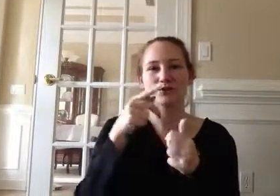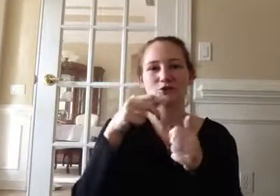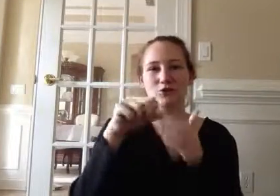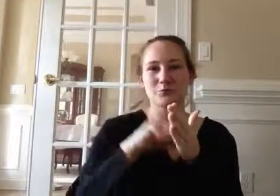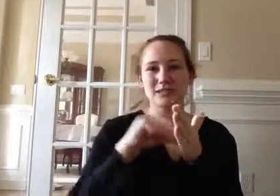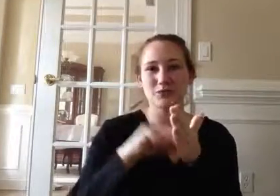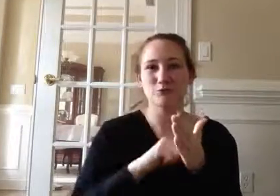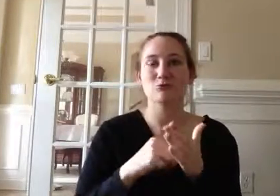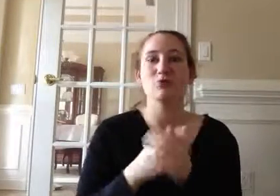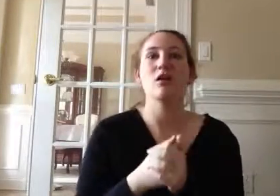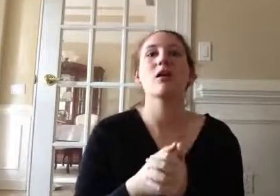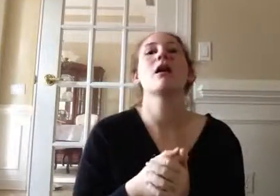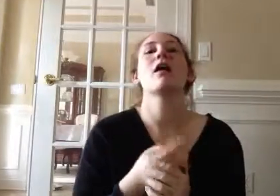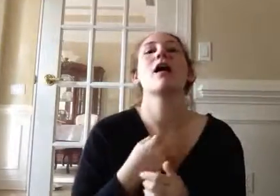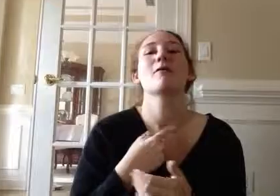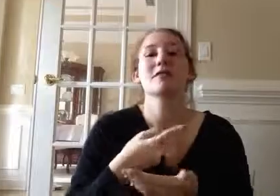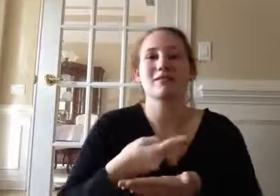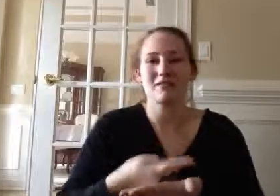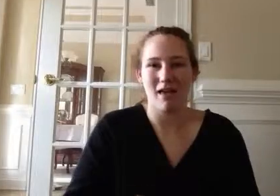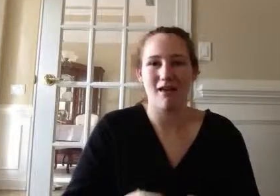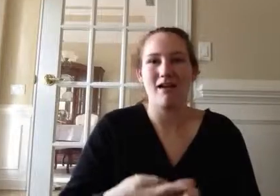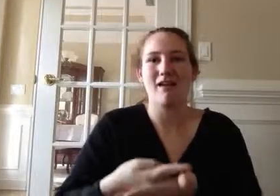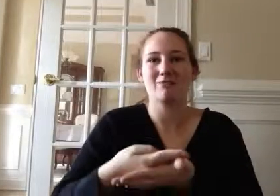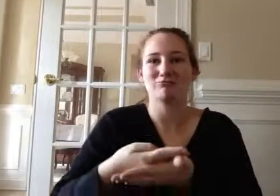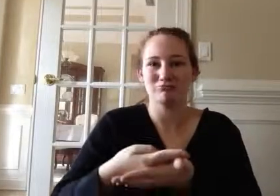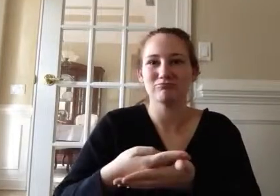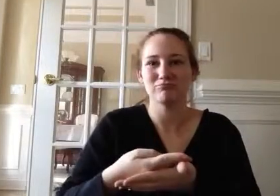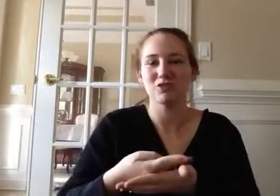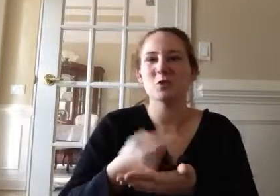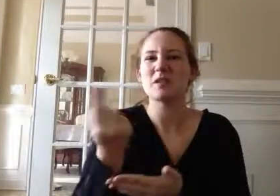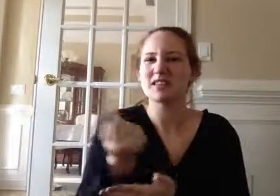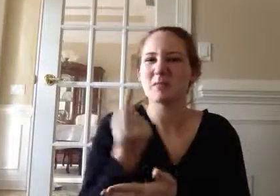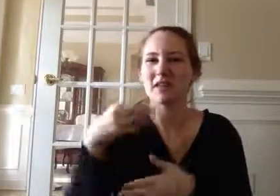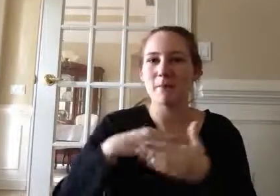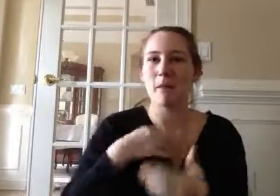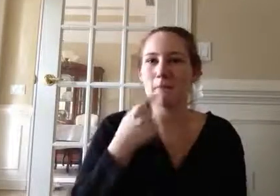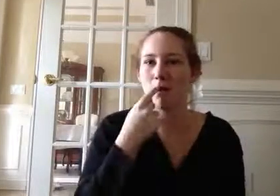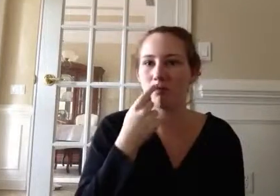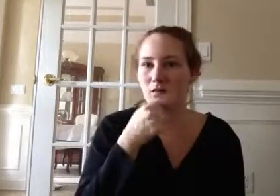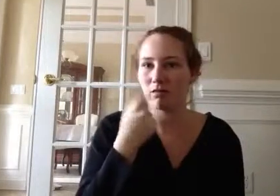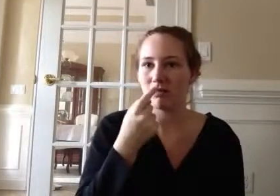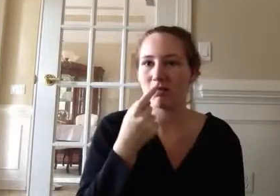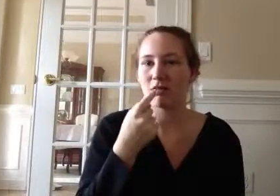It seems I was laying on the table. There was something in my mouth. I reached to grab it,